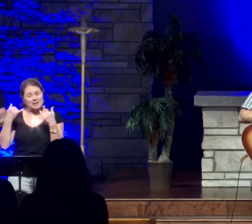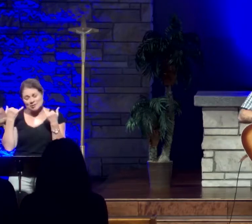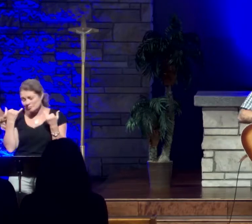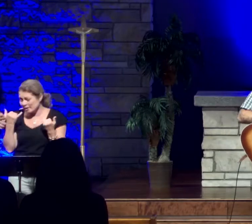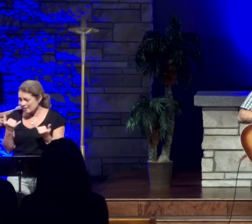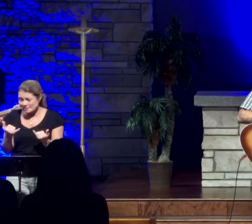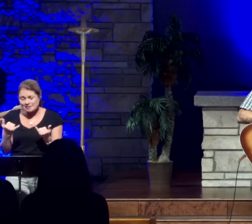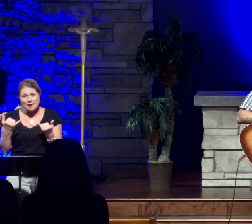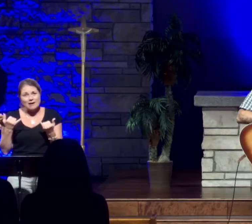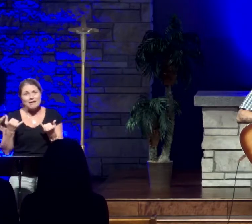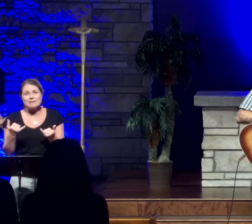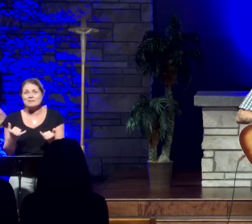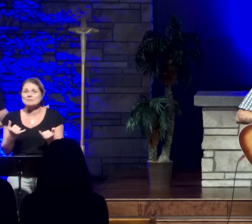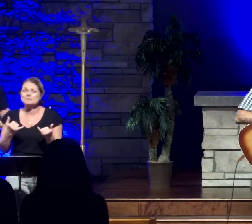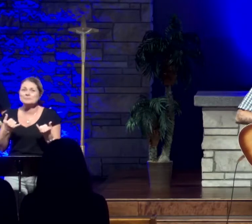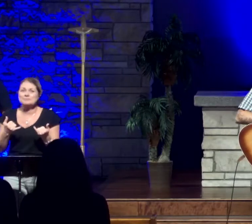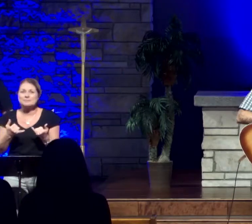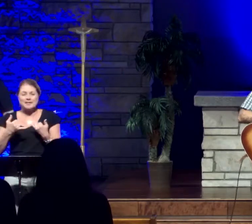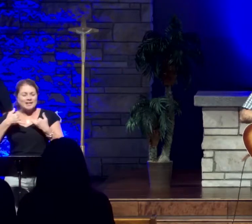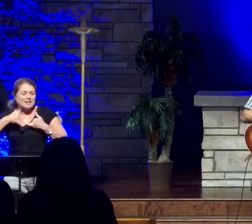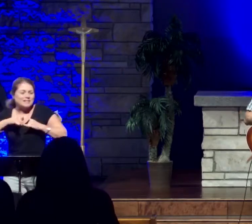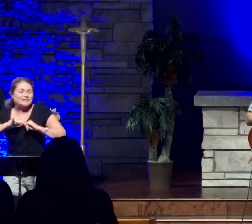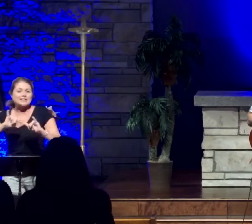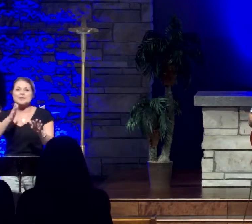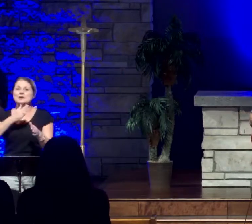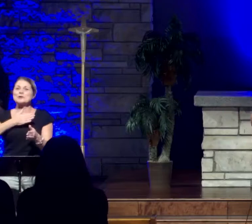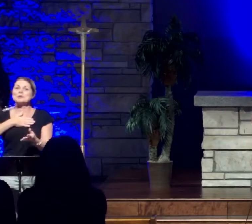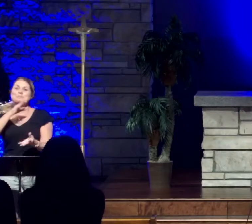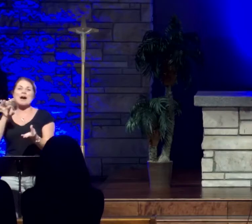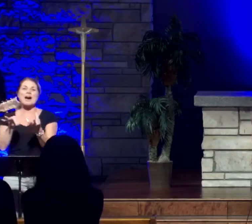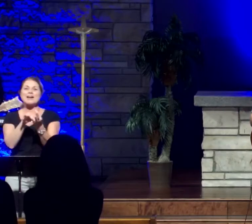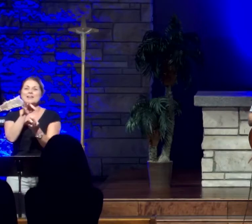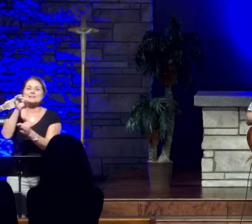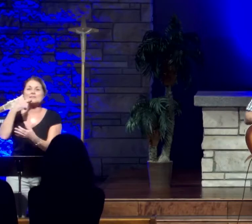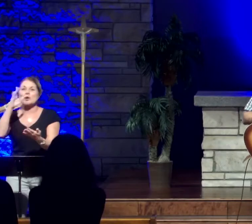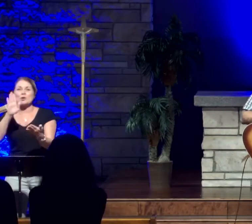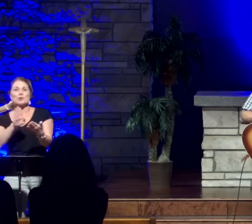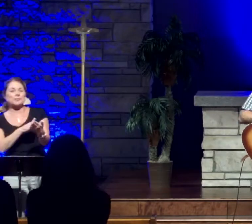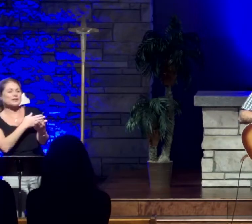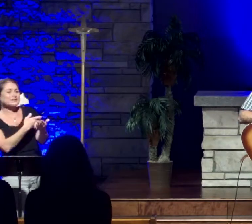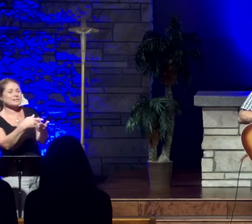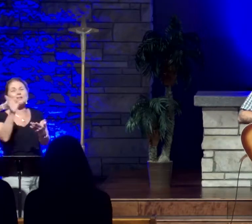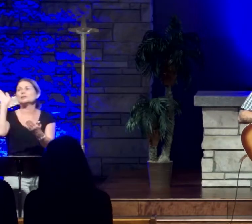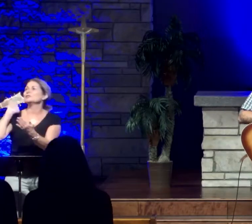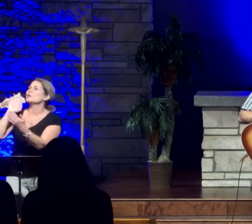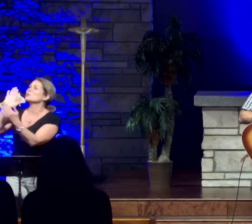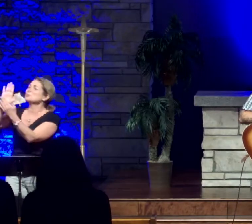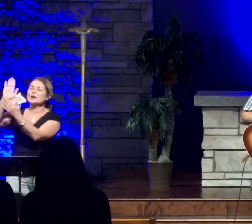Time has come, still my soul.